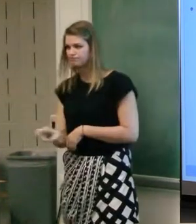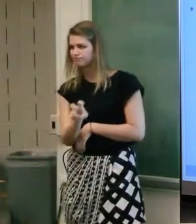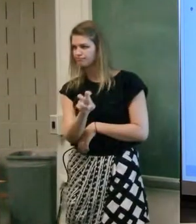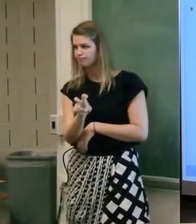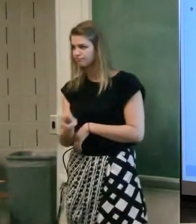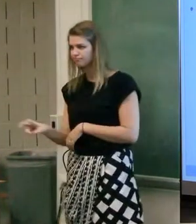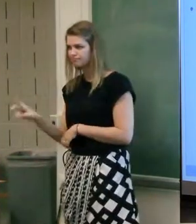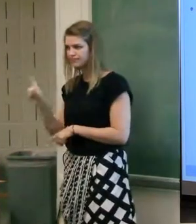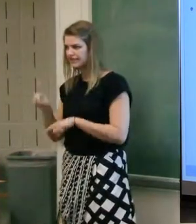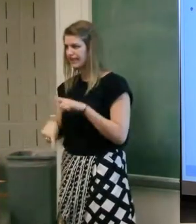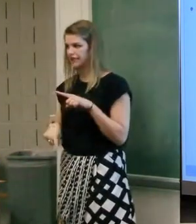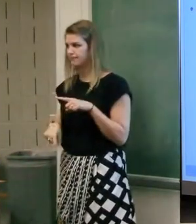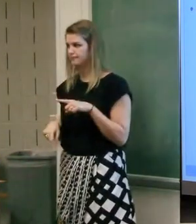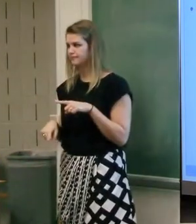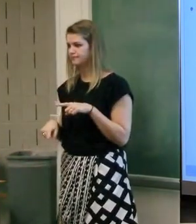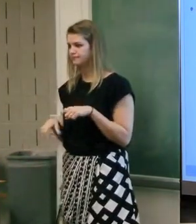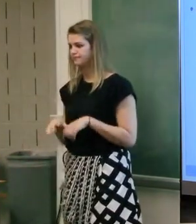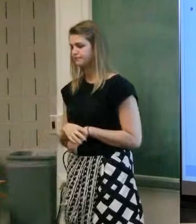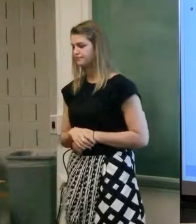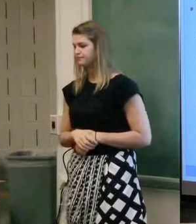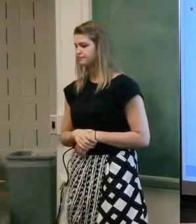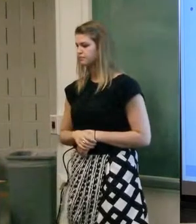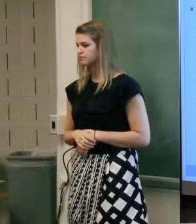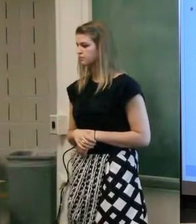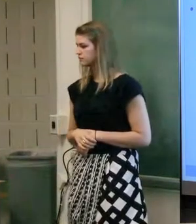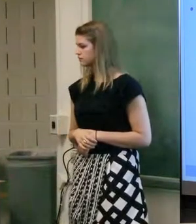from ASL to English and English to ASL.